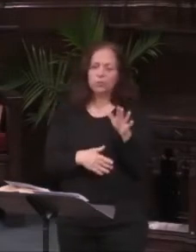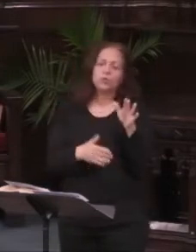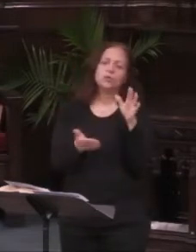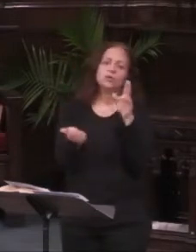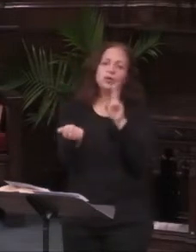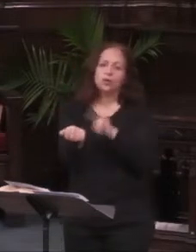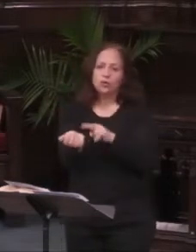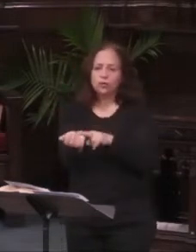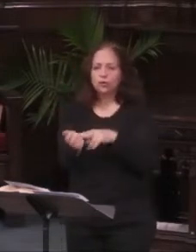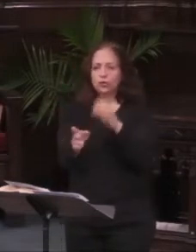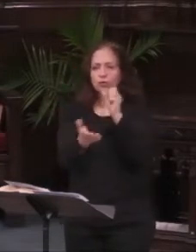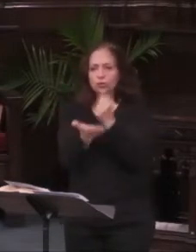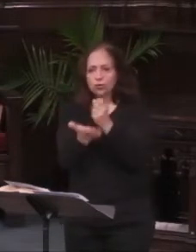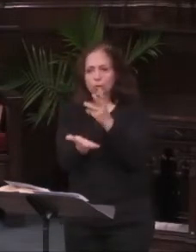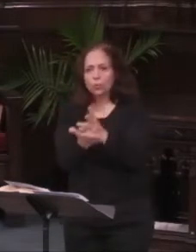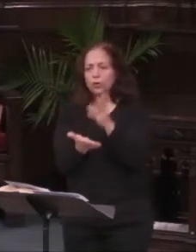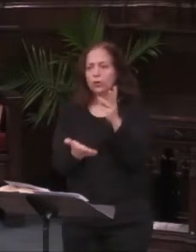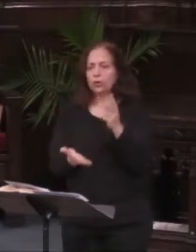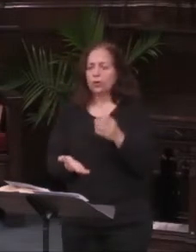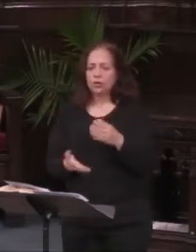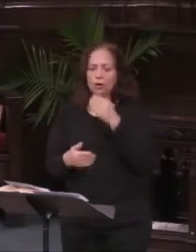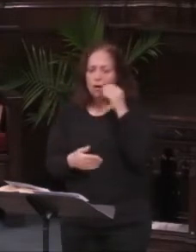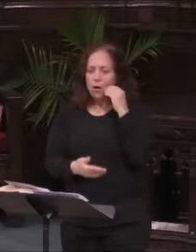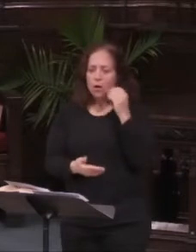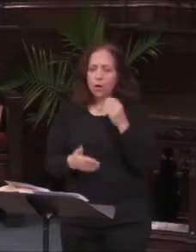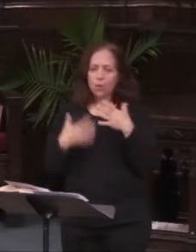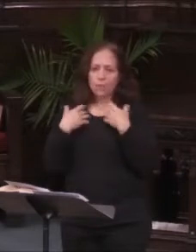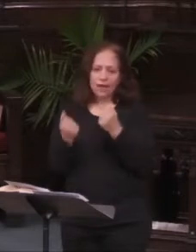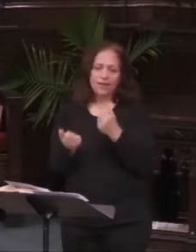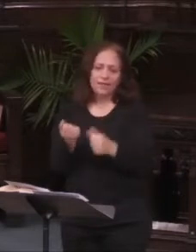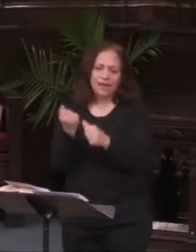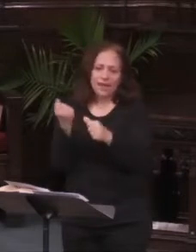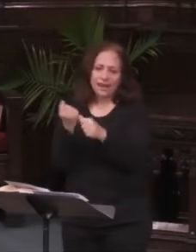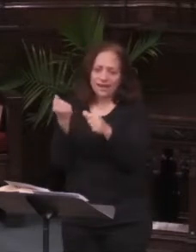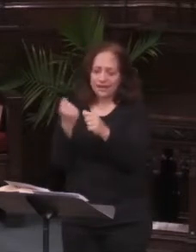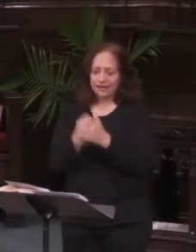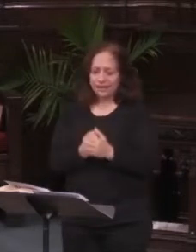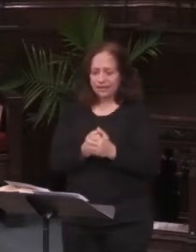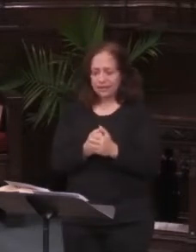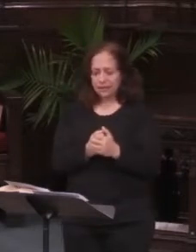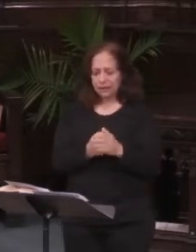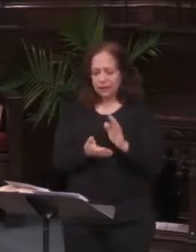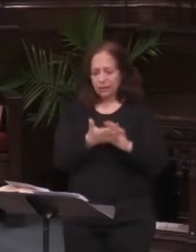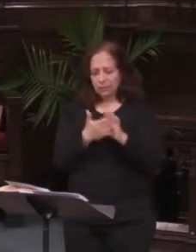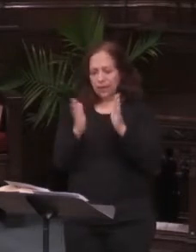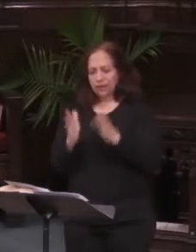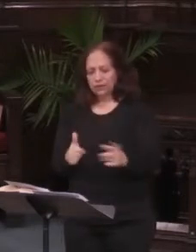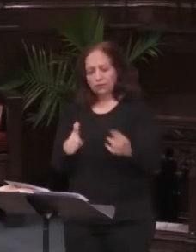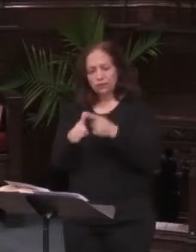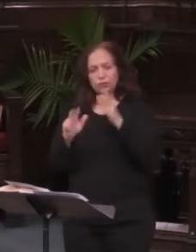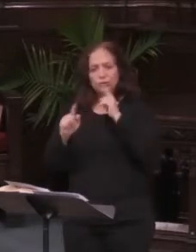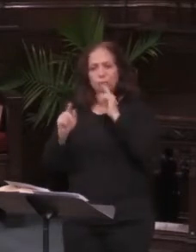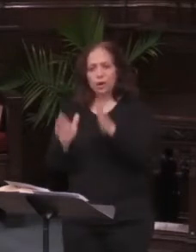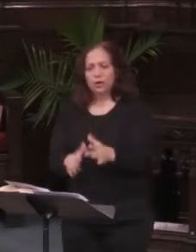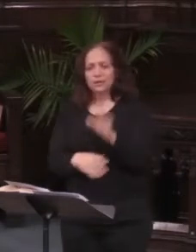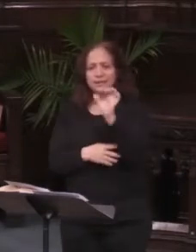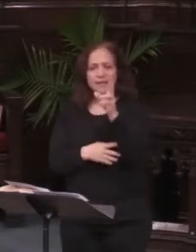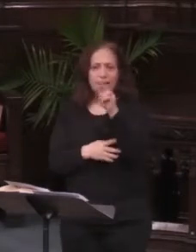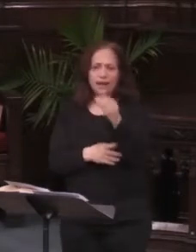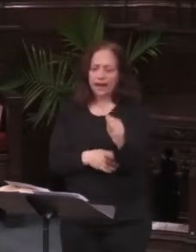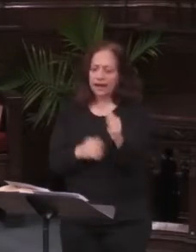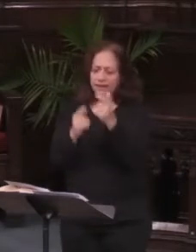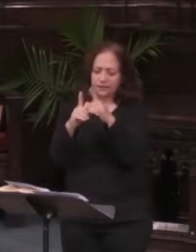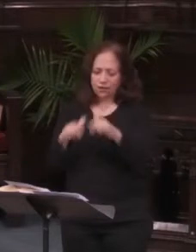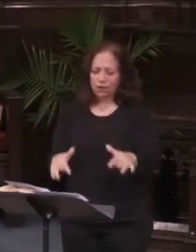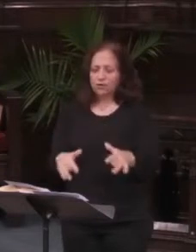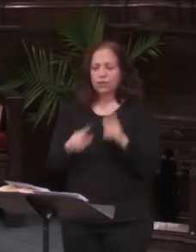nurses, social workers, home health aides, CNAs, security personnel, first responders, and more. Reward